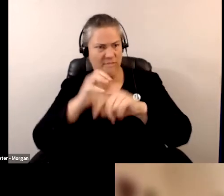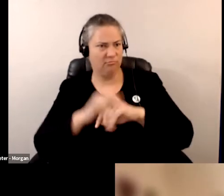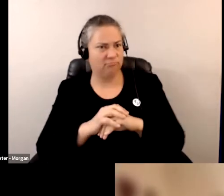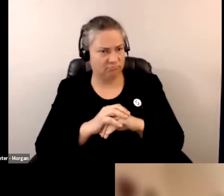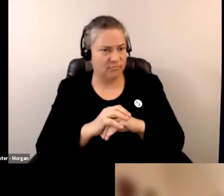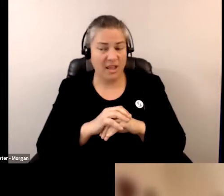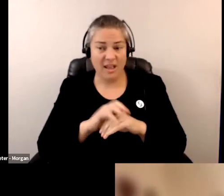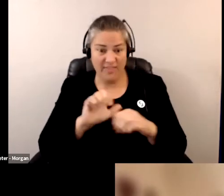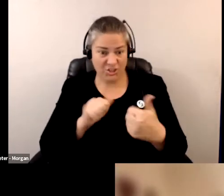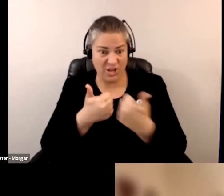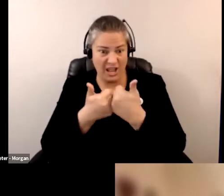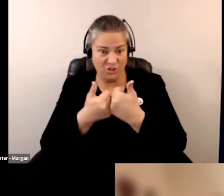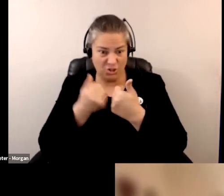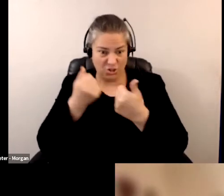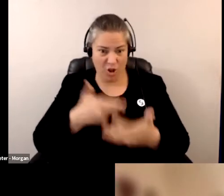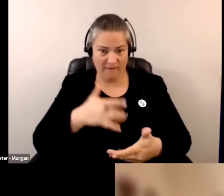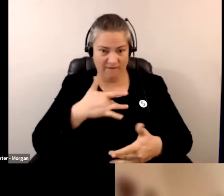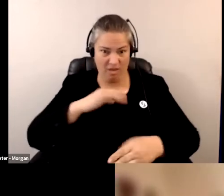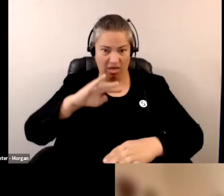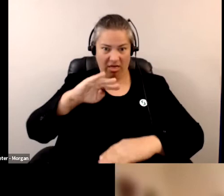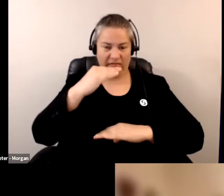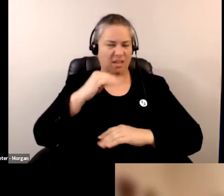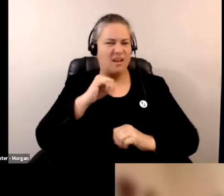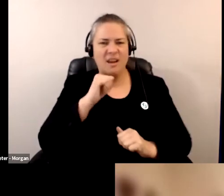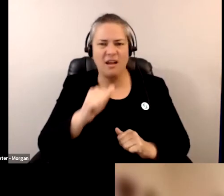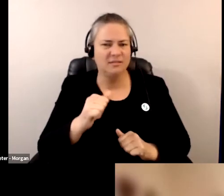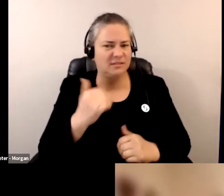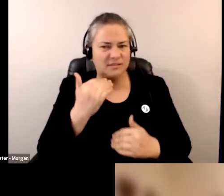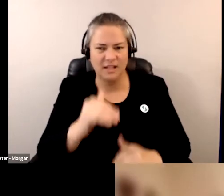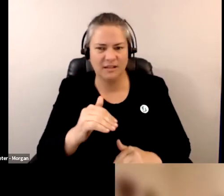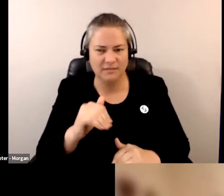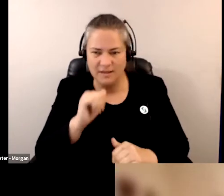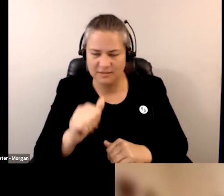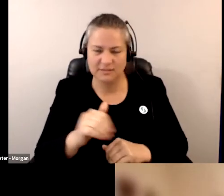those challenges. And I think that's important.